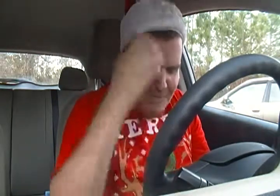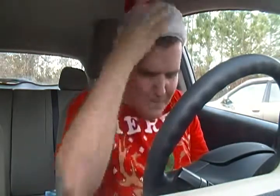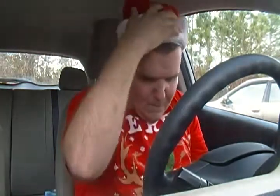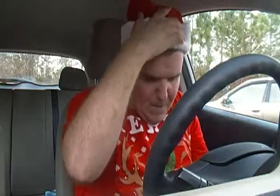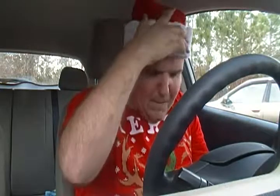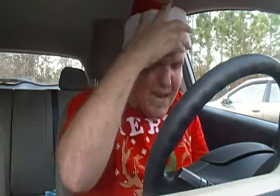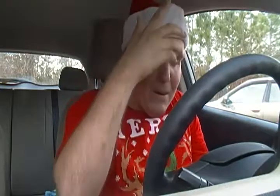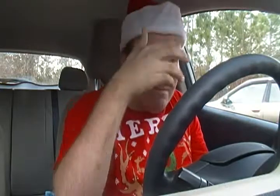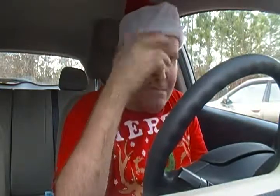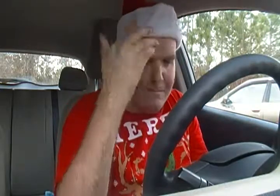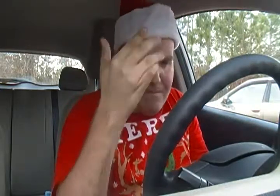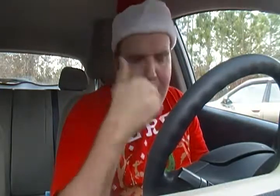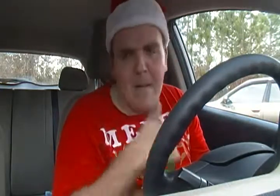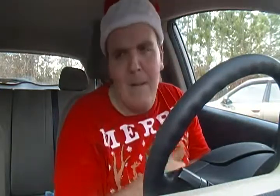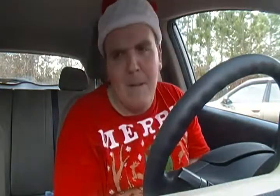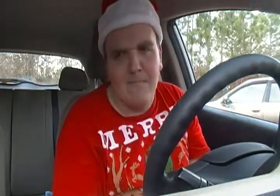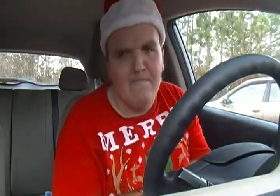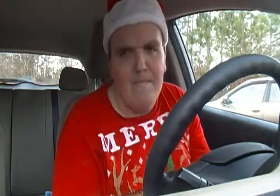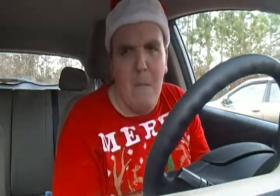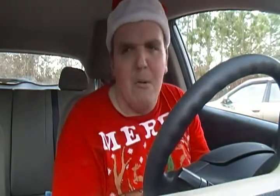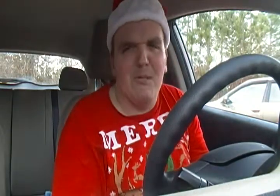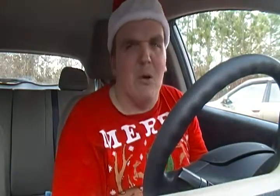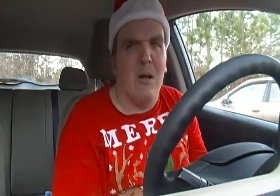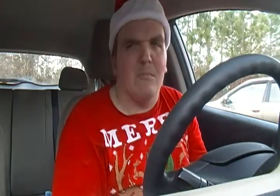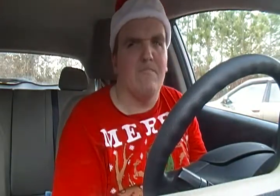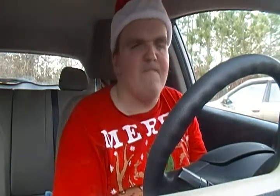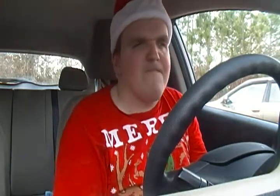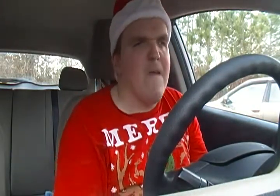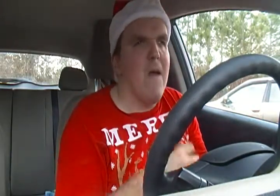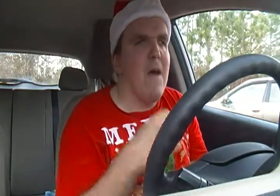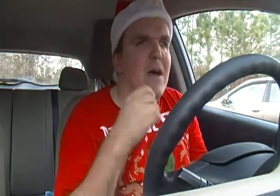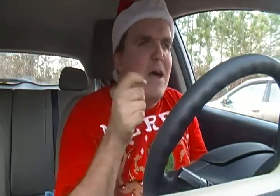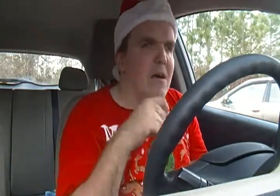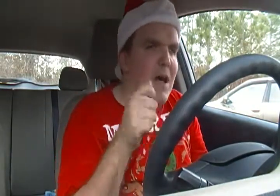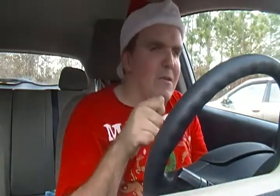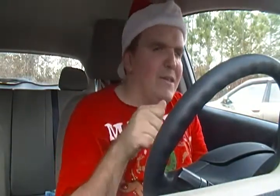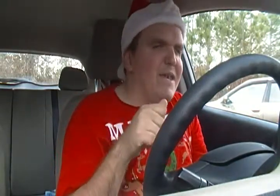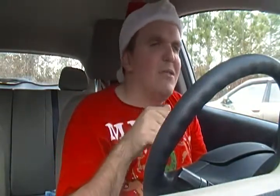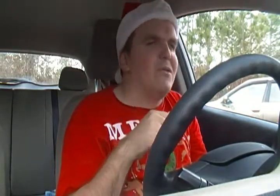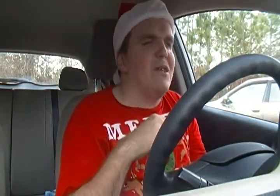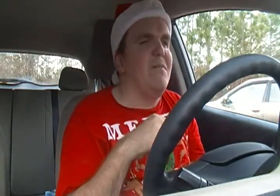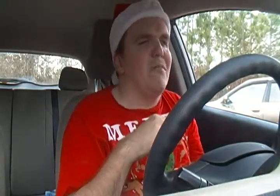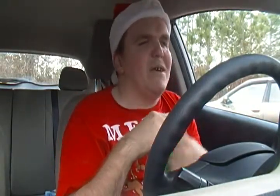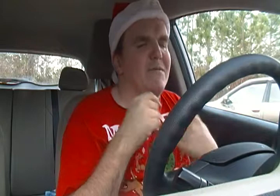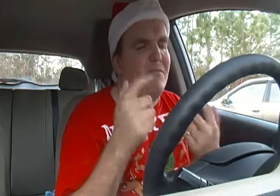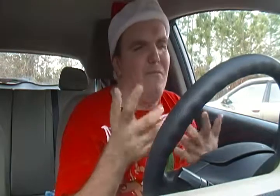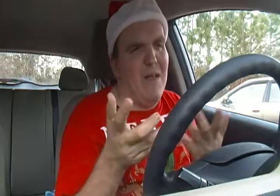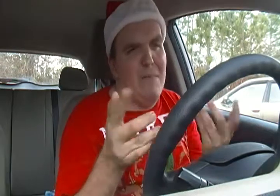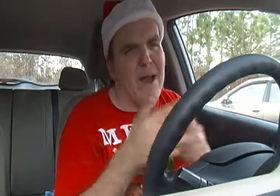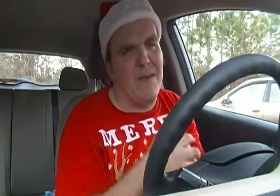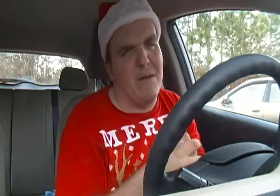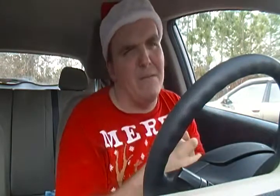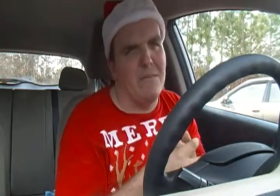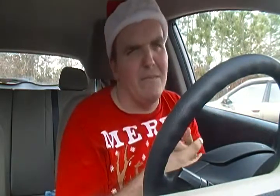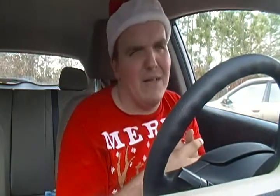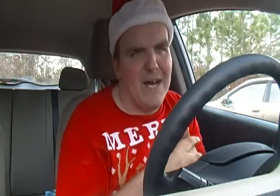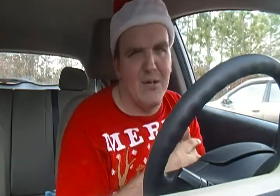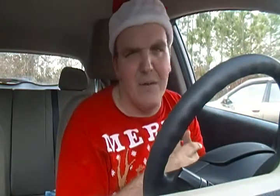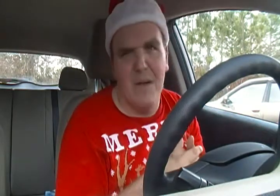but but anyway movie's going on the teacher she brings flick back in the classroom